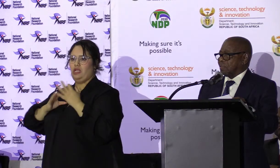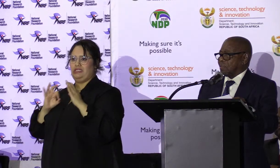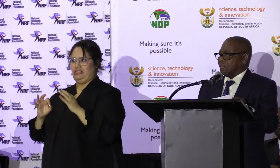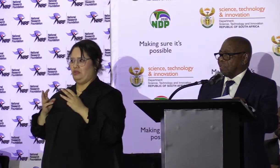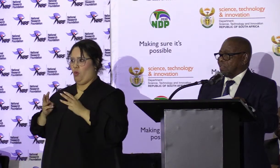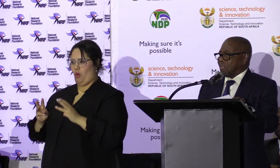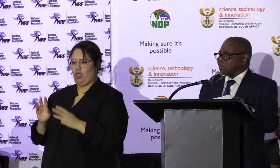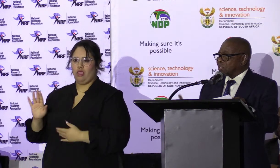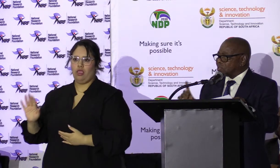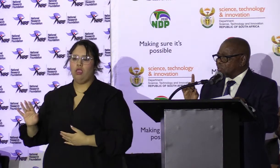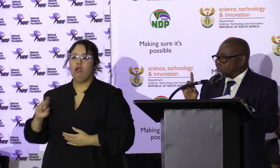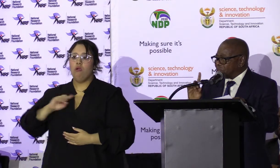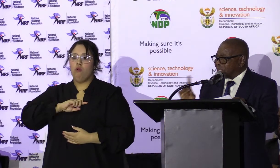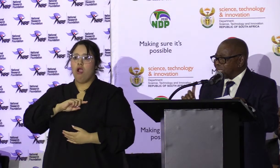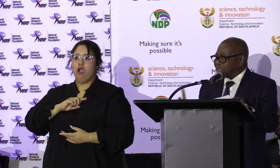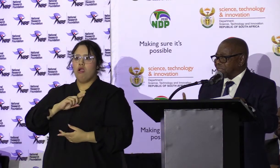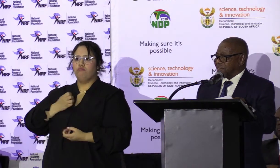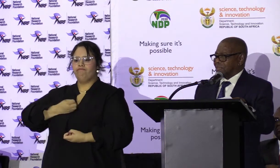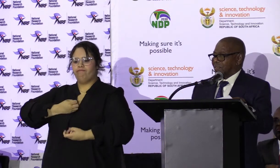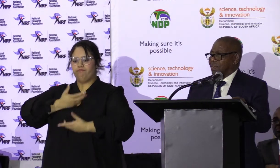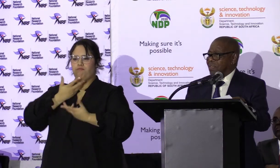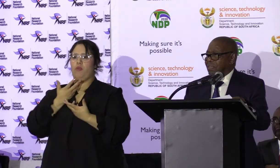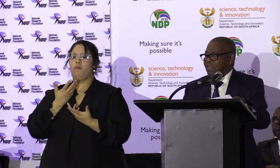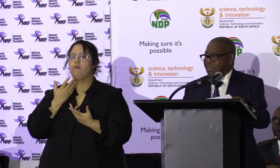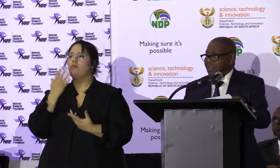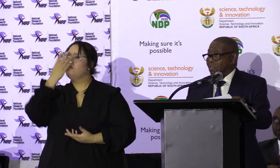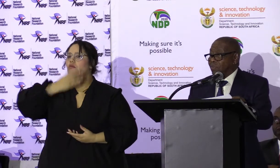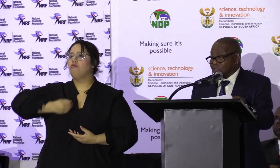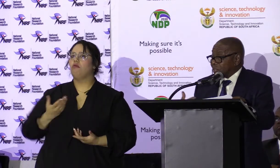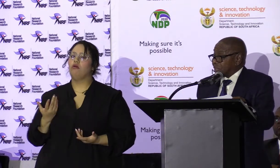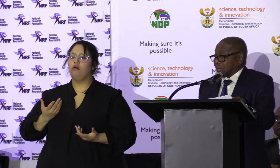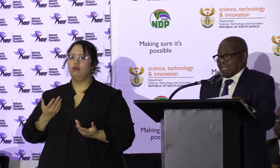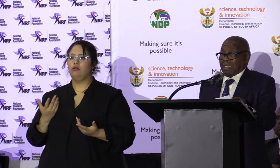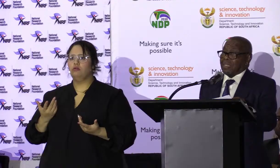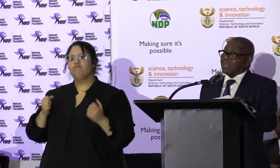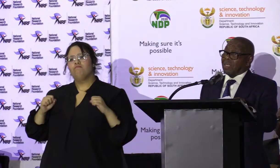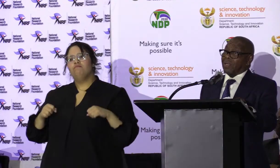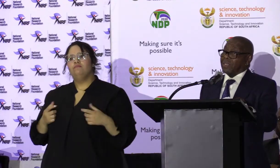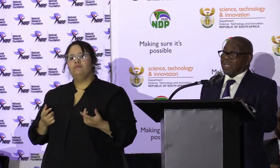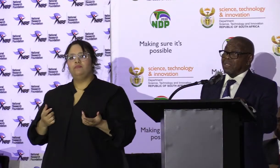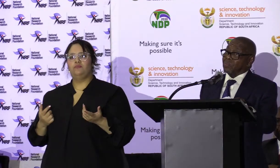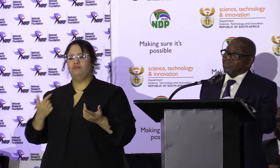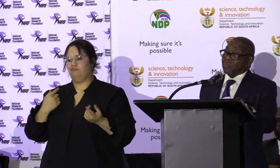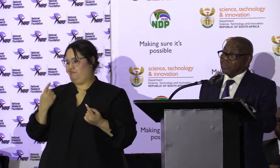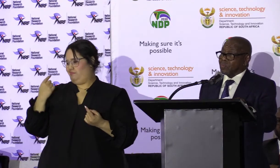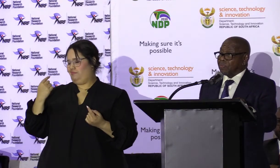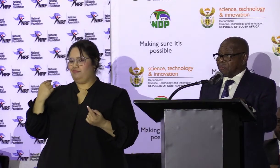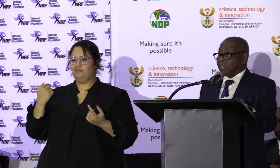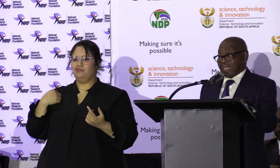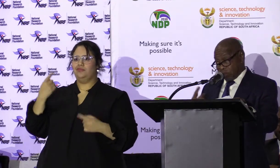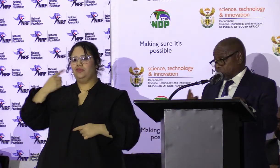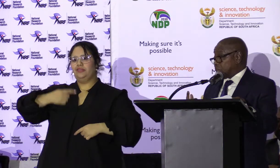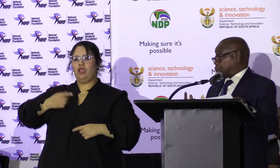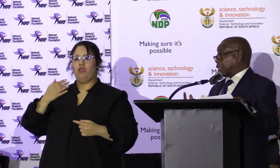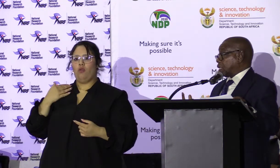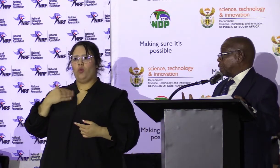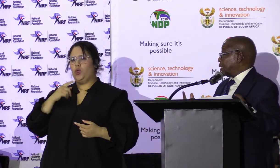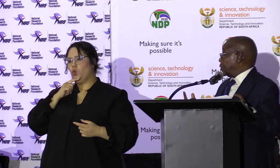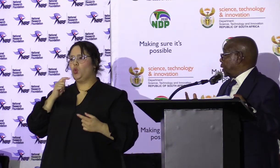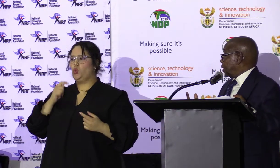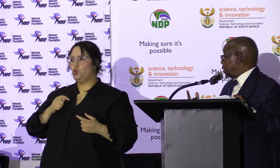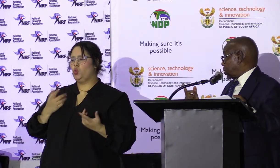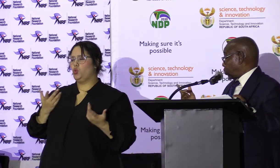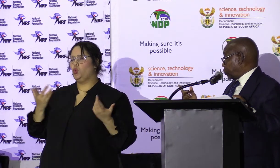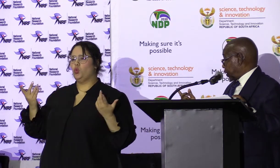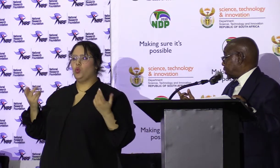that. It was told so nicely. Of course, in our days, we felt, and truly speaking,